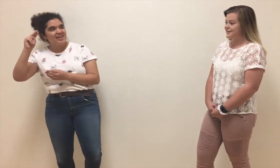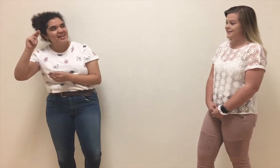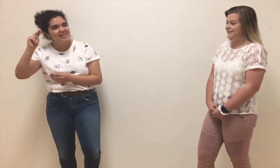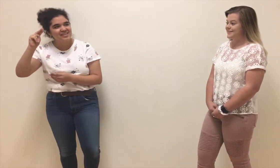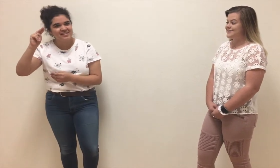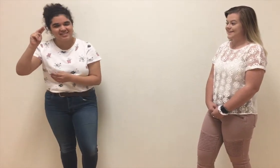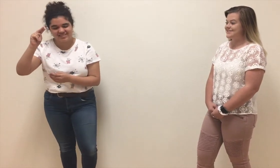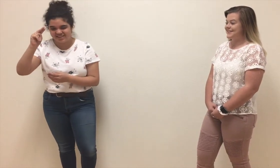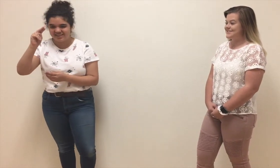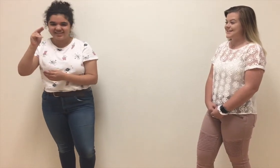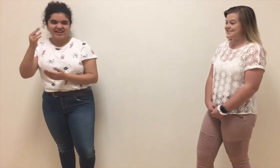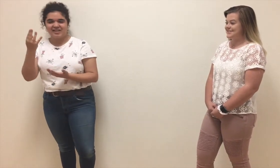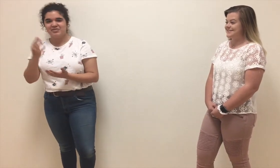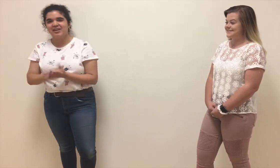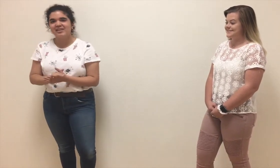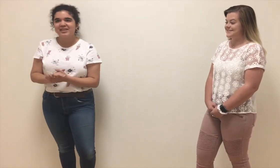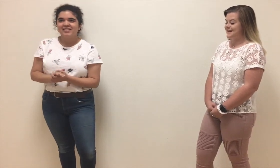Special education. special education. Tried.